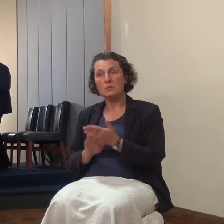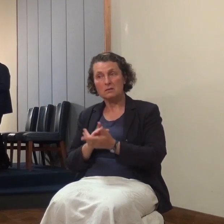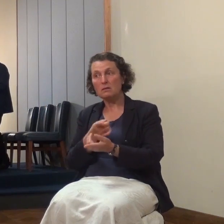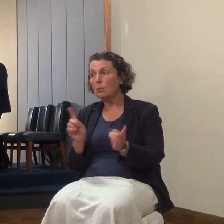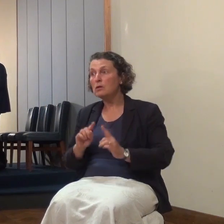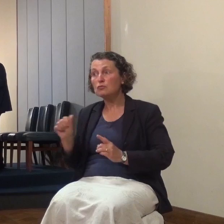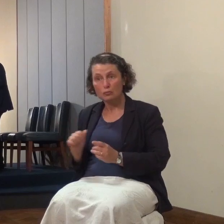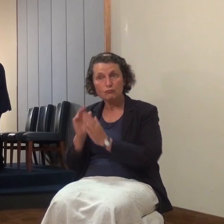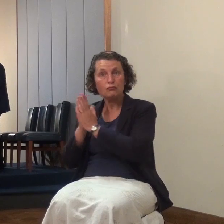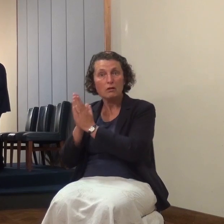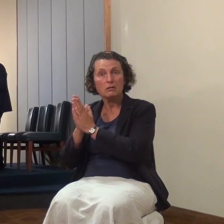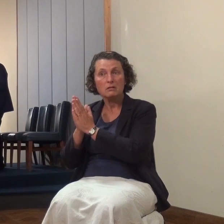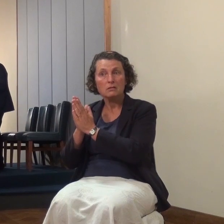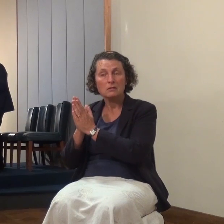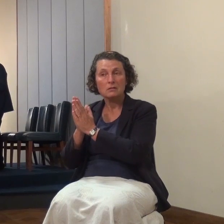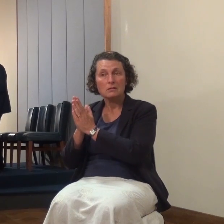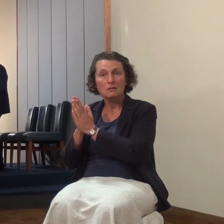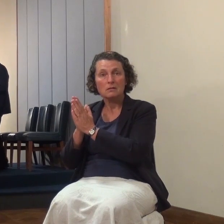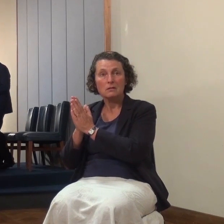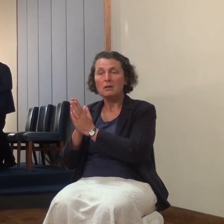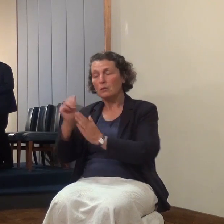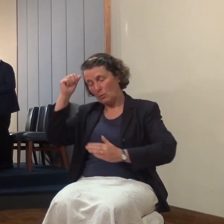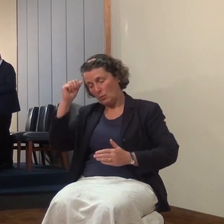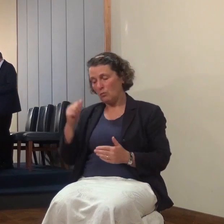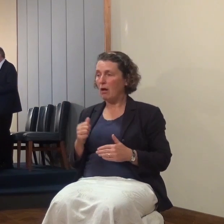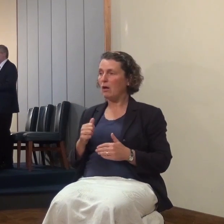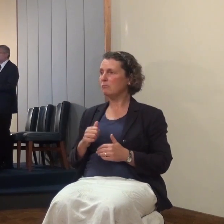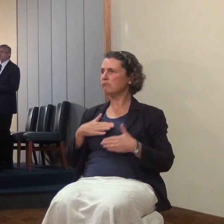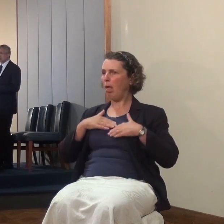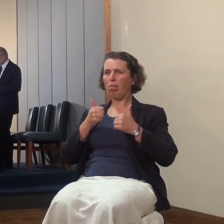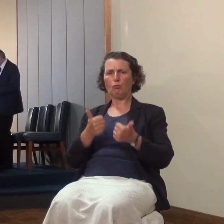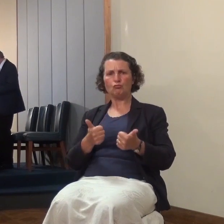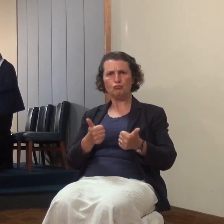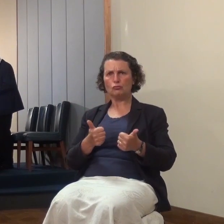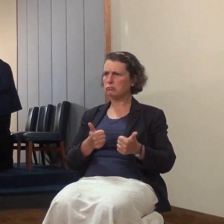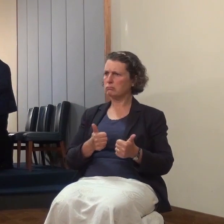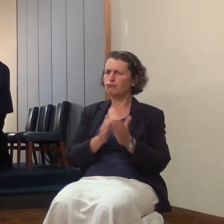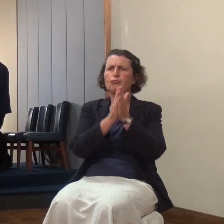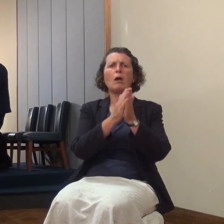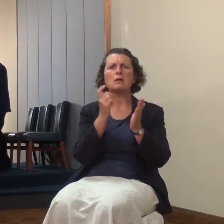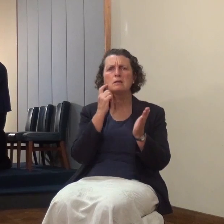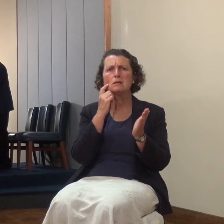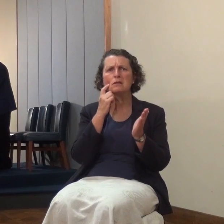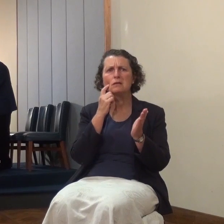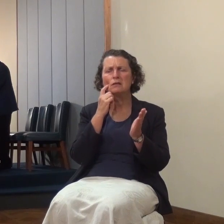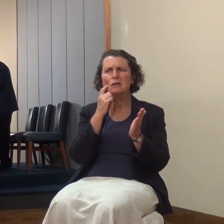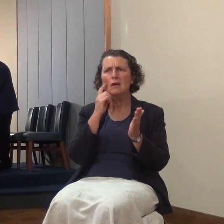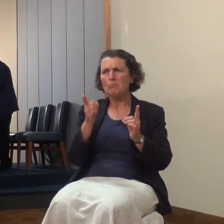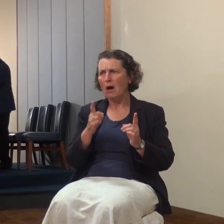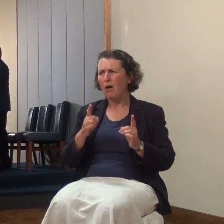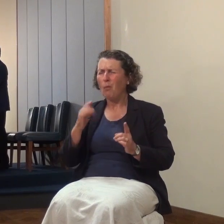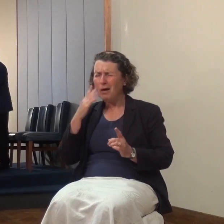capable of, say, in times of good health and stability. When we're not so well, heavily ordered